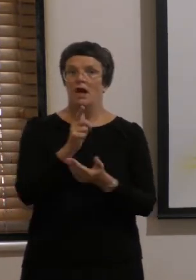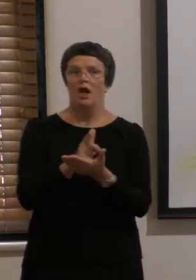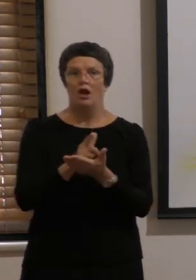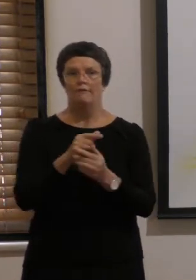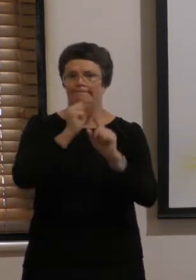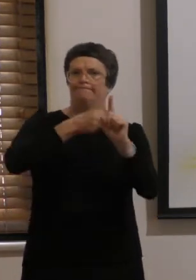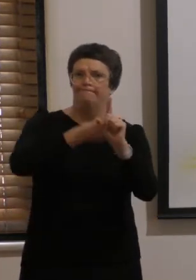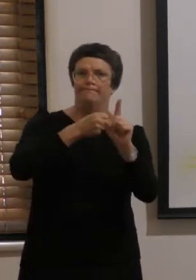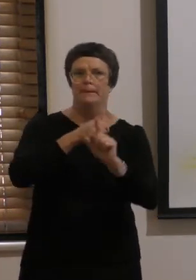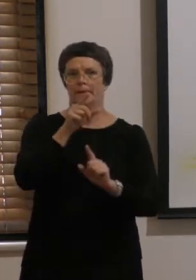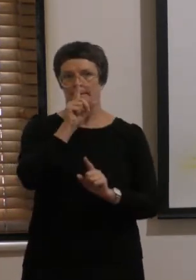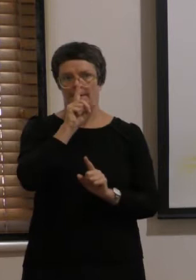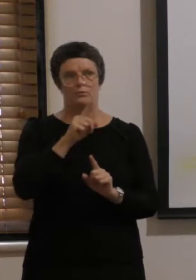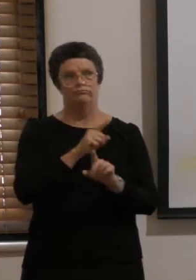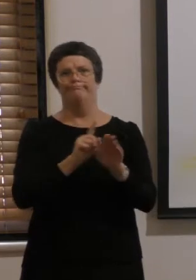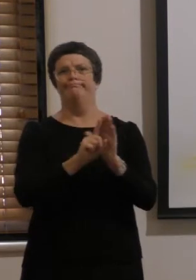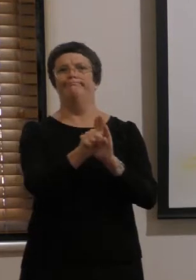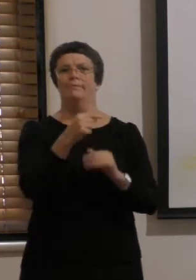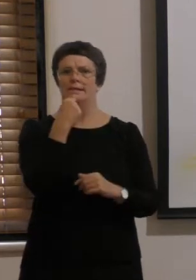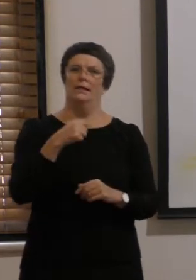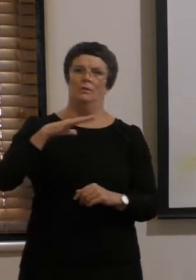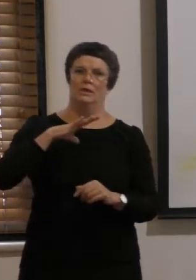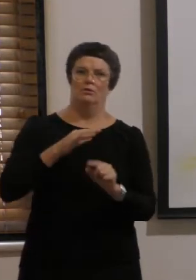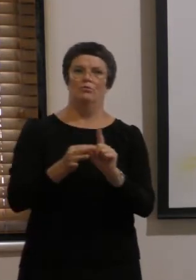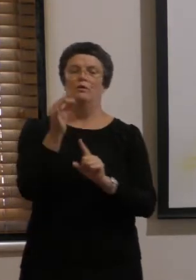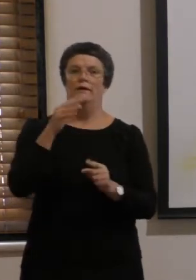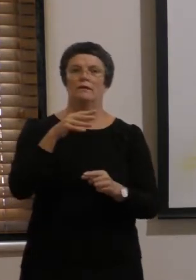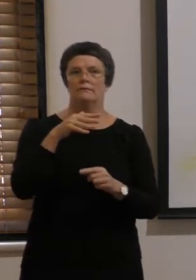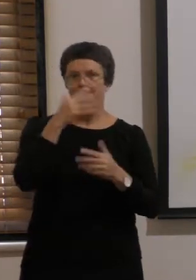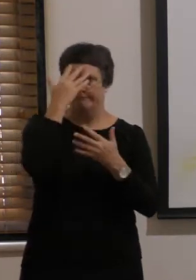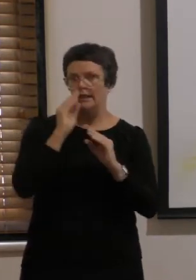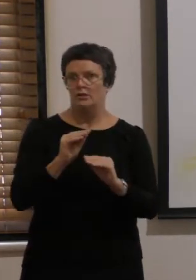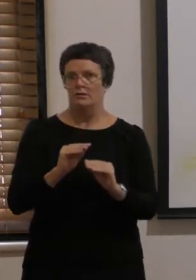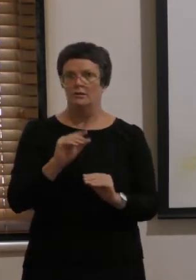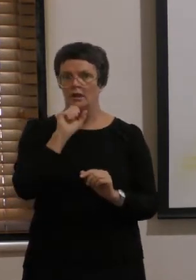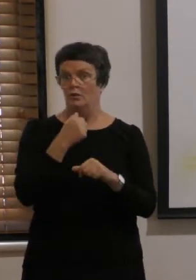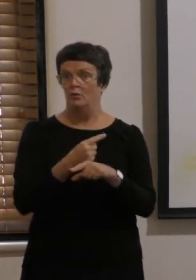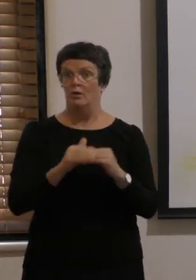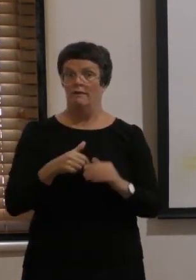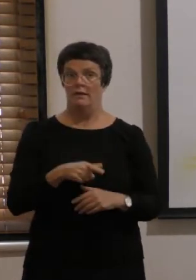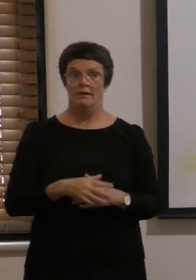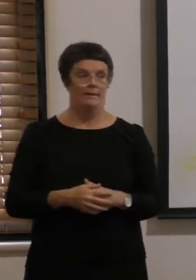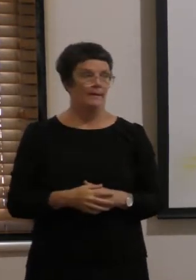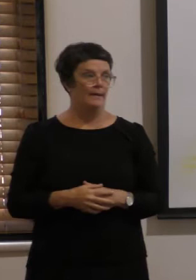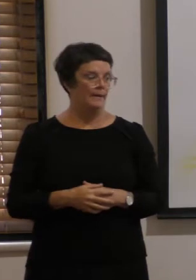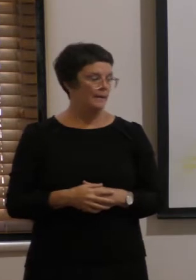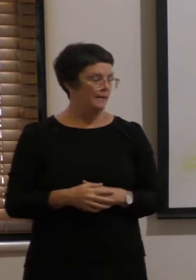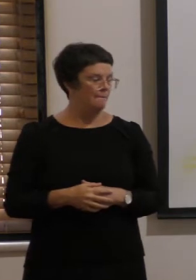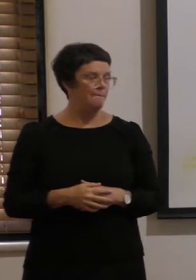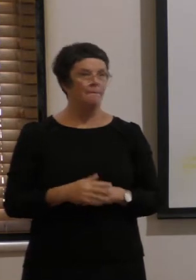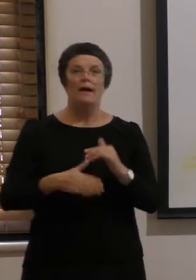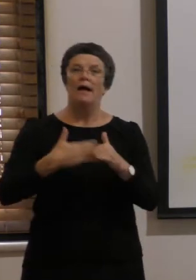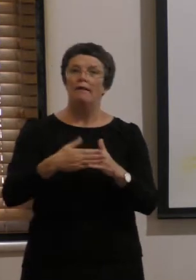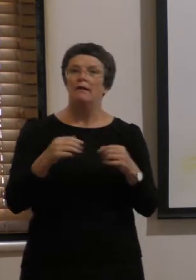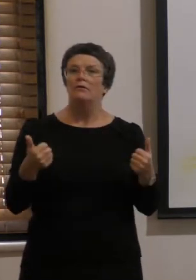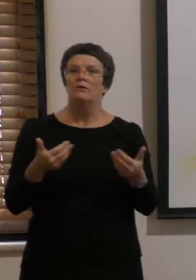we need to do better in education. So we'll talk about that. And then really great to have a discussion at the end